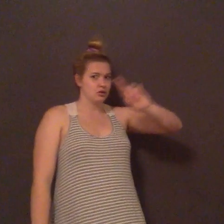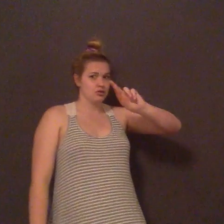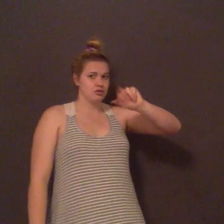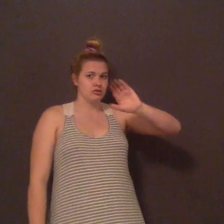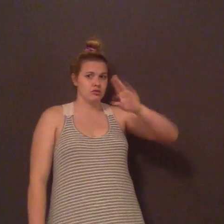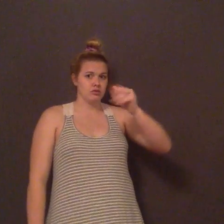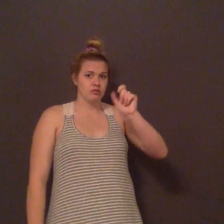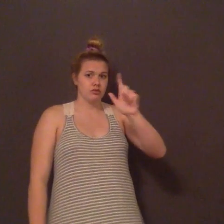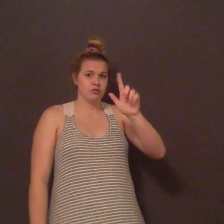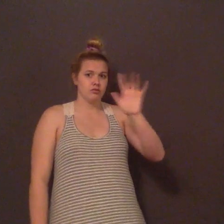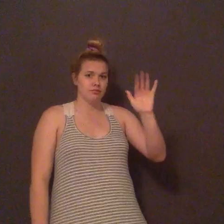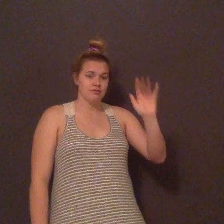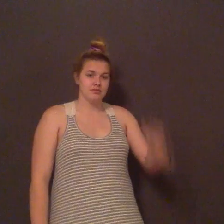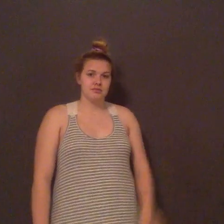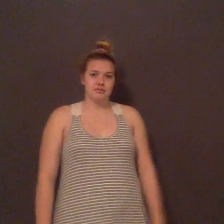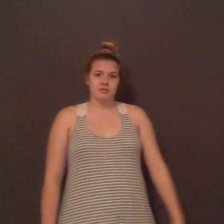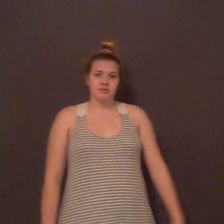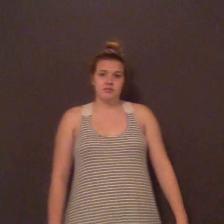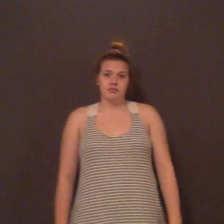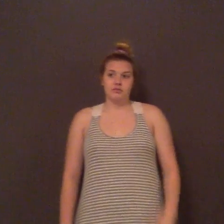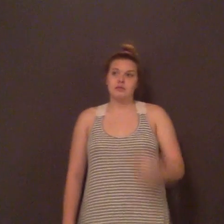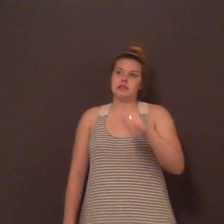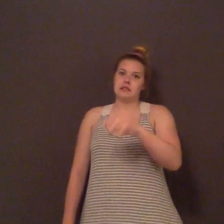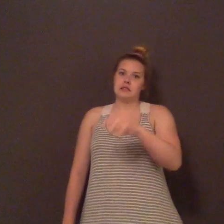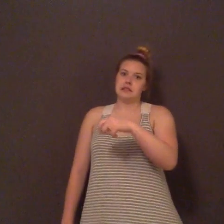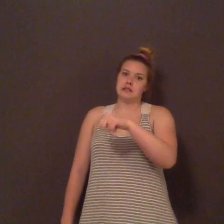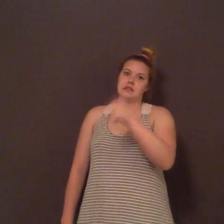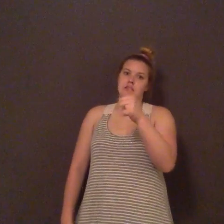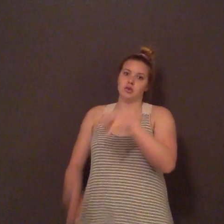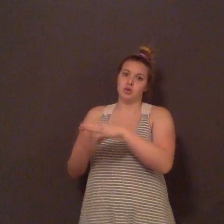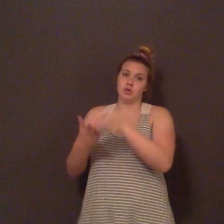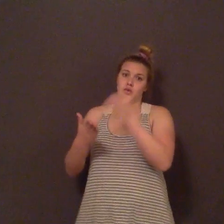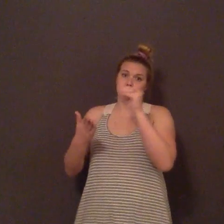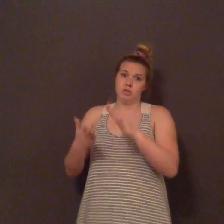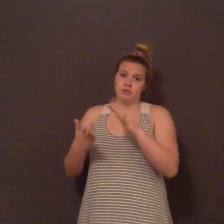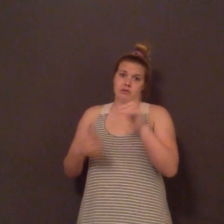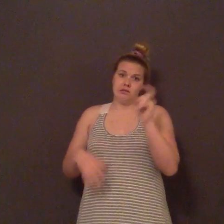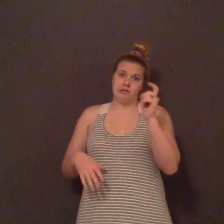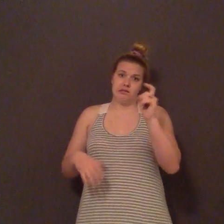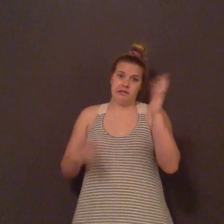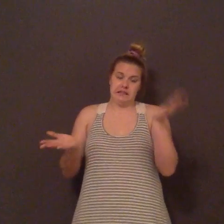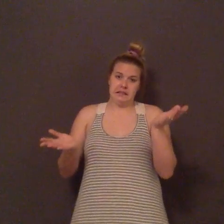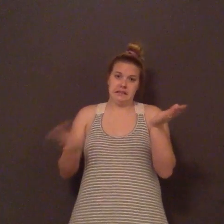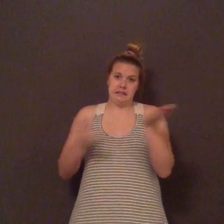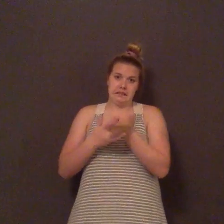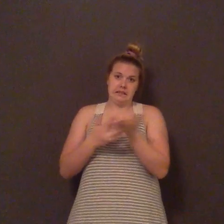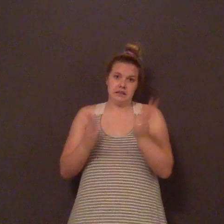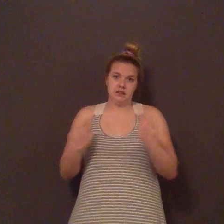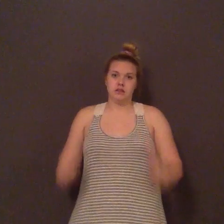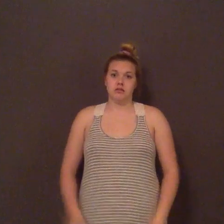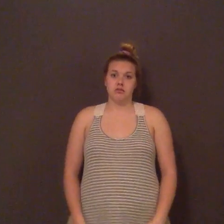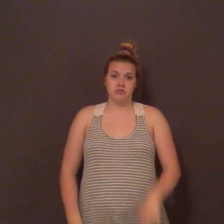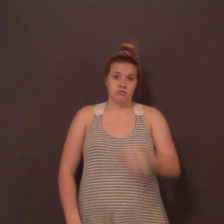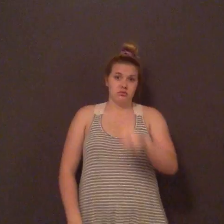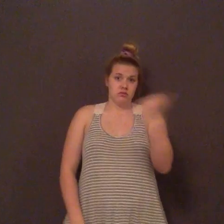Kamen? Mr. Whitaker, I've got to meet with another student momentarily, so I'm afraid we're going to have to pick up this discussion at another time. But I tell you